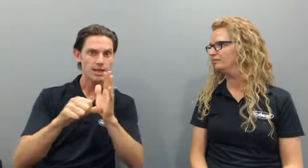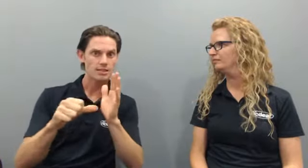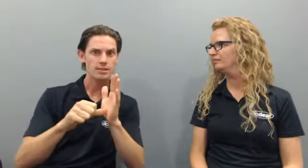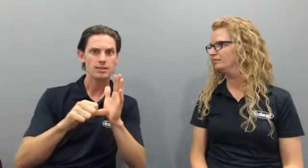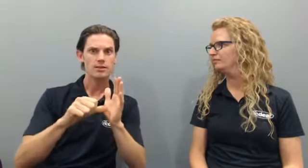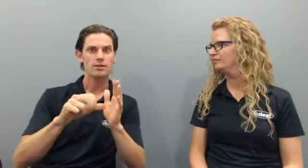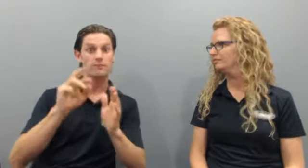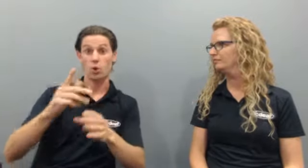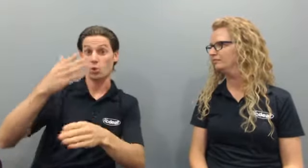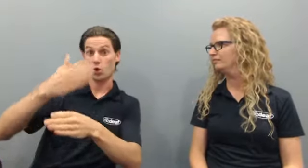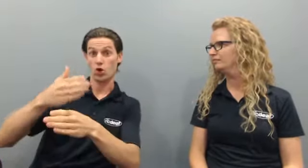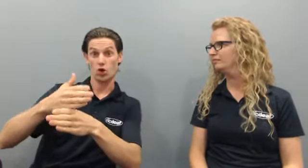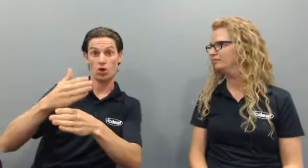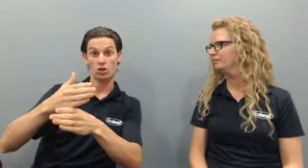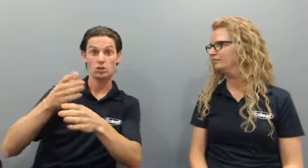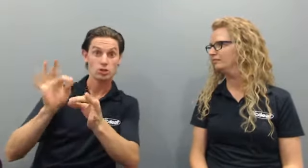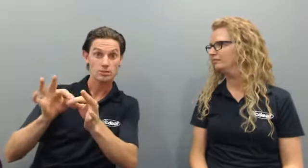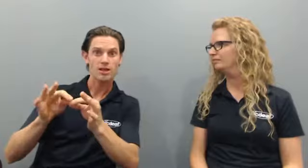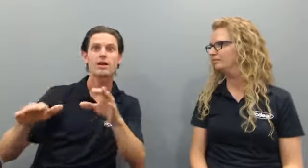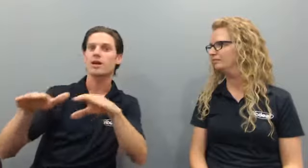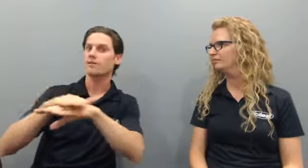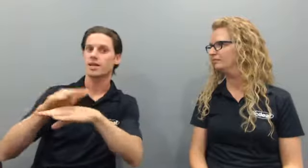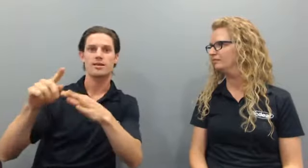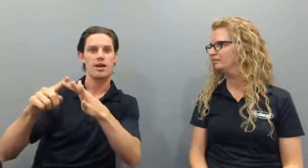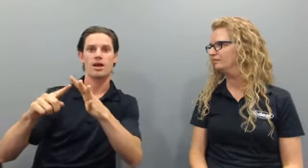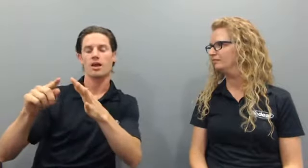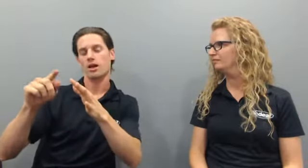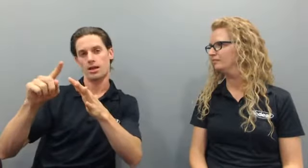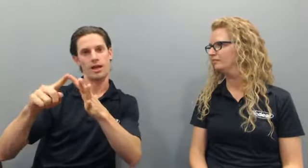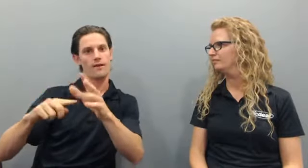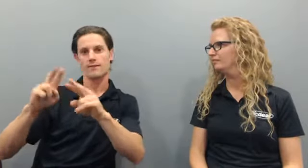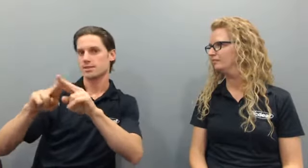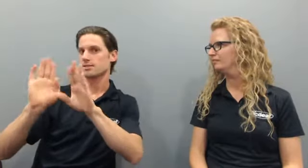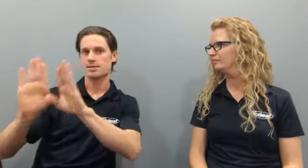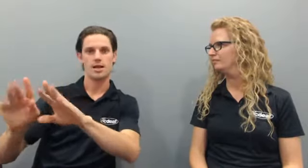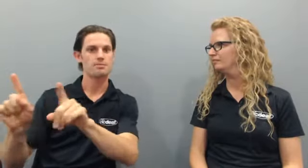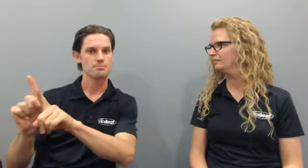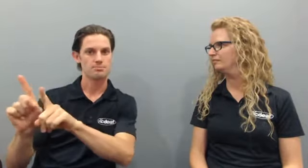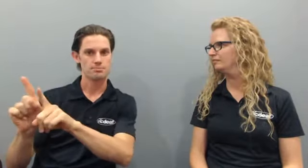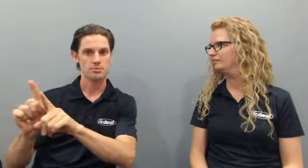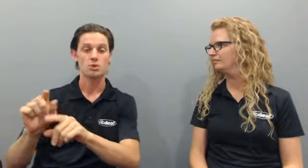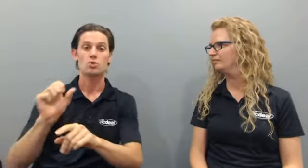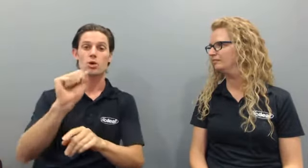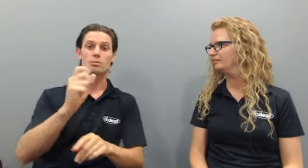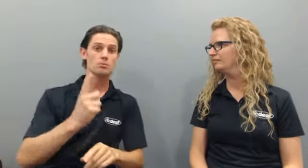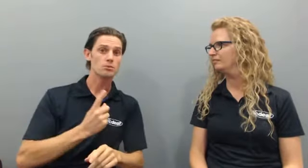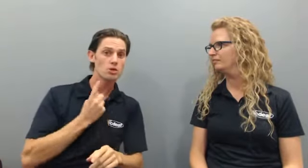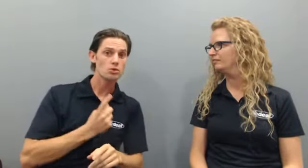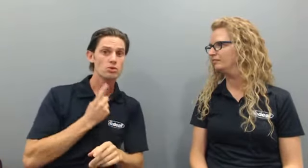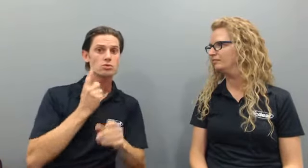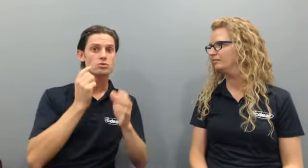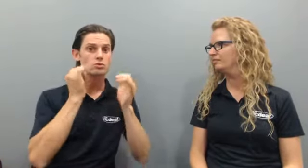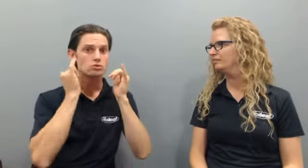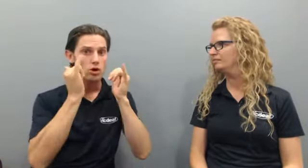NDIS. So if you need interpreting at work, it stays under the Employment Assistance